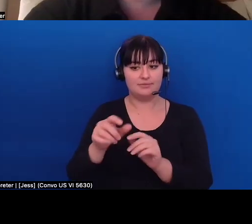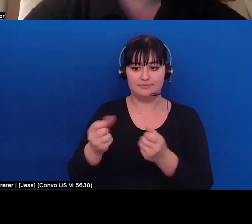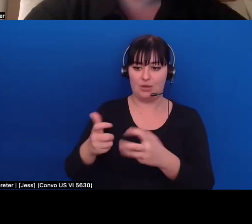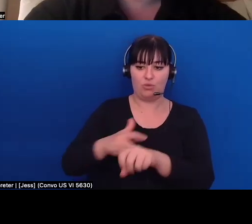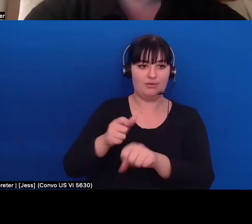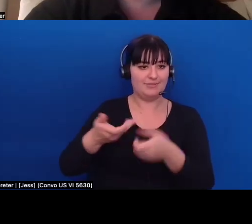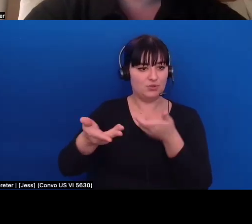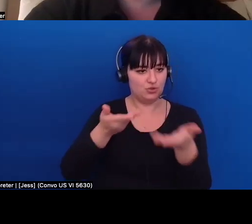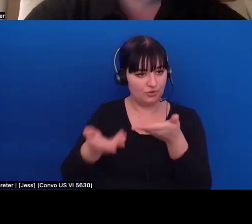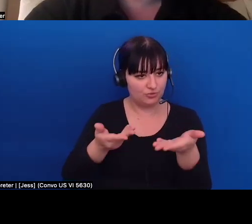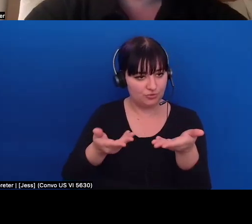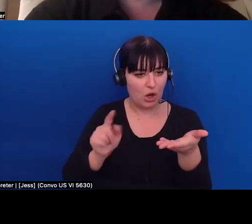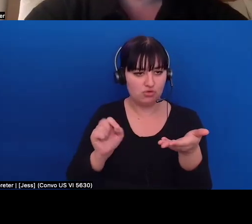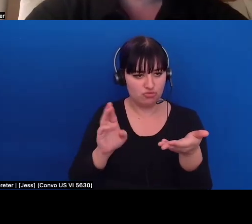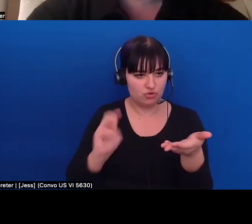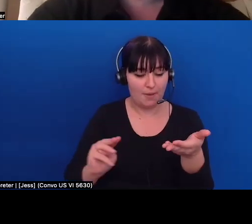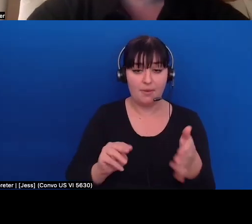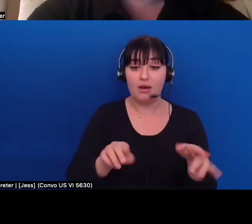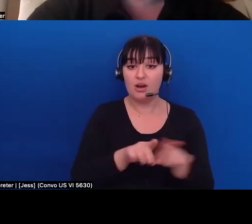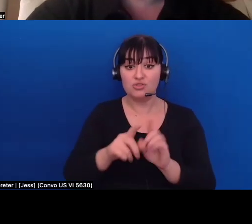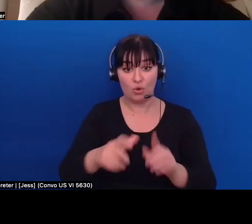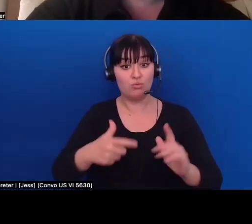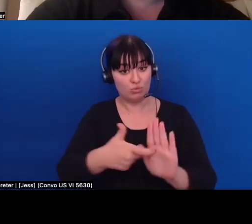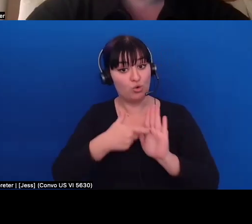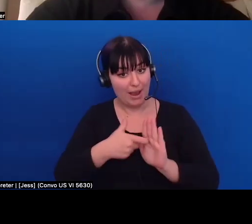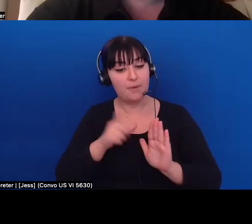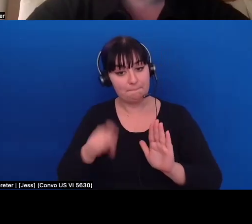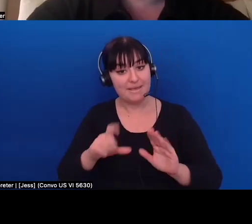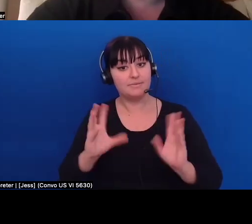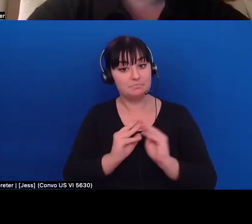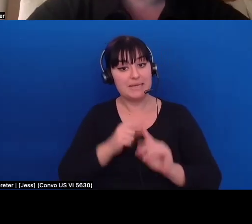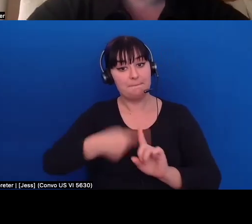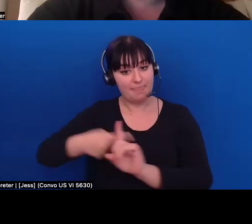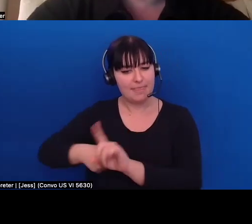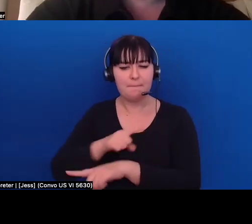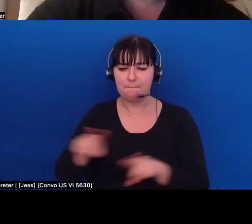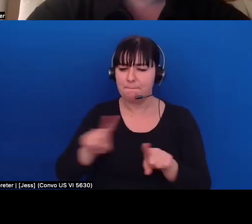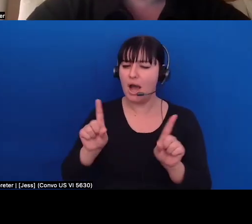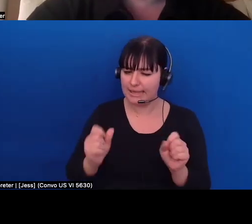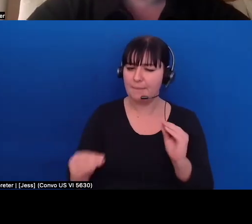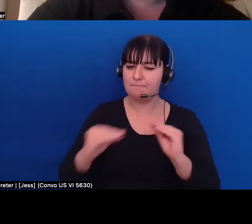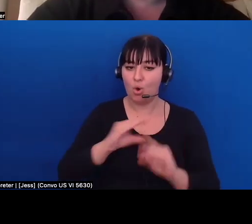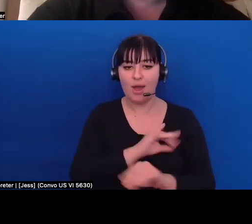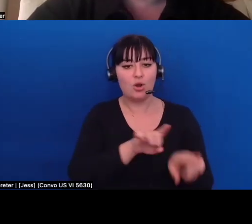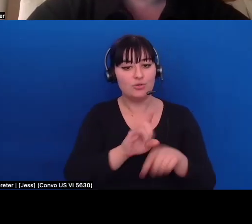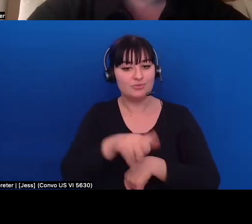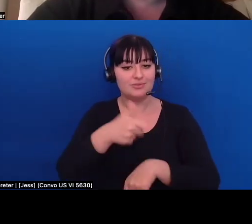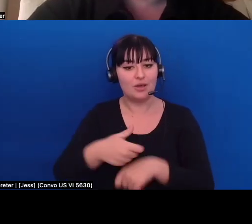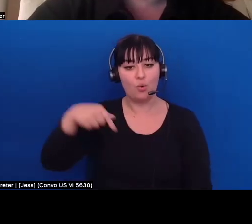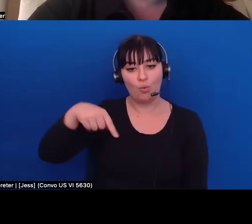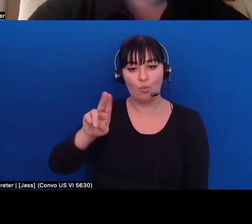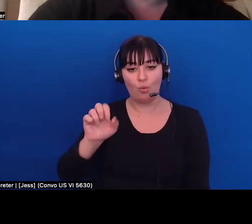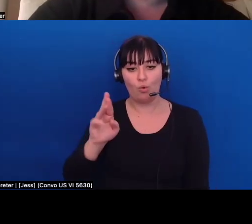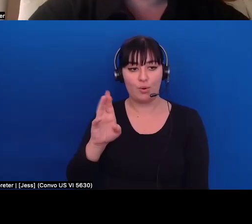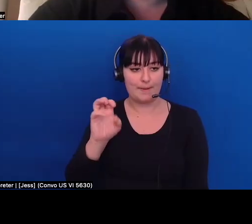board to meet at least monthly, but it can meet more, and establishes a quorum. It also prohibits board members